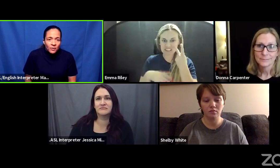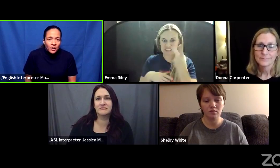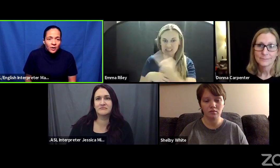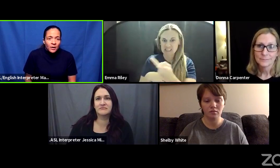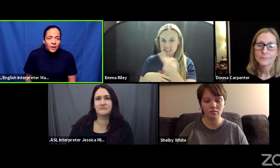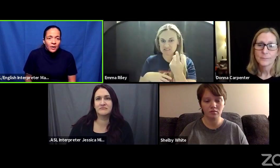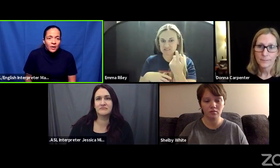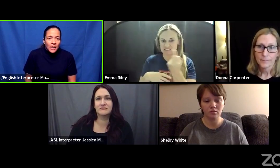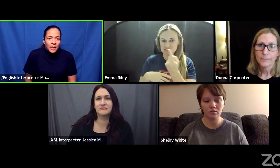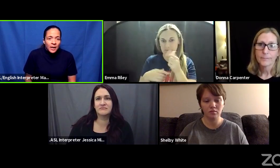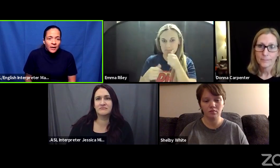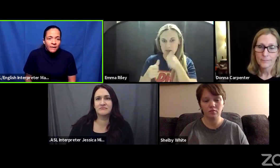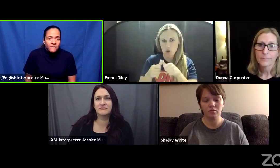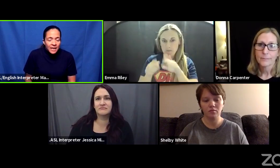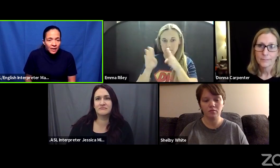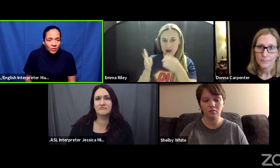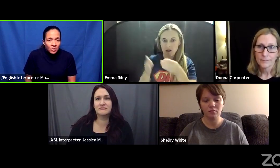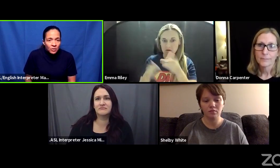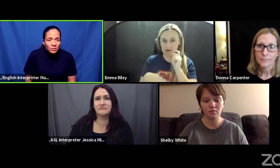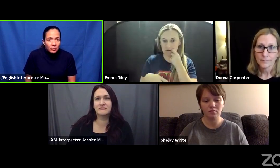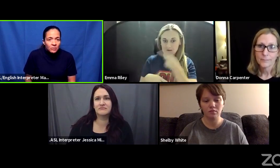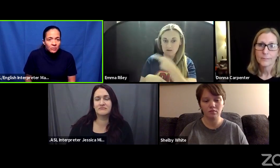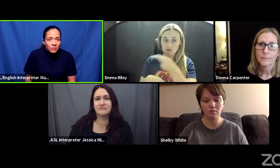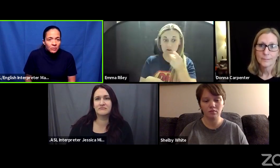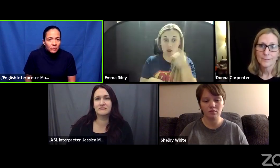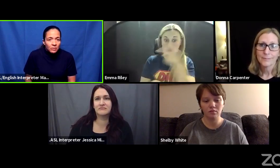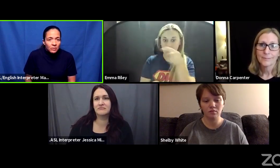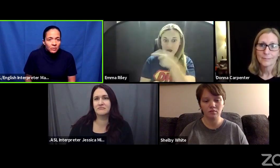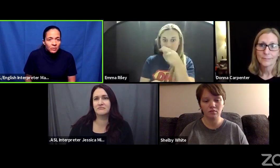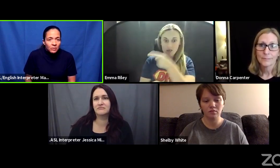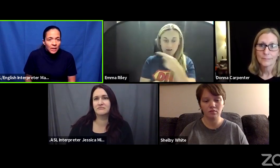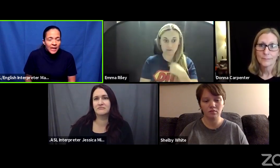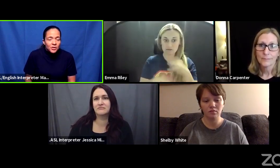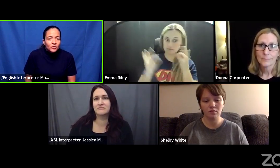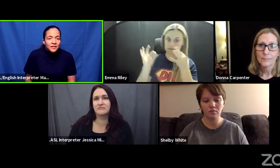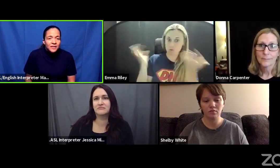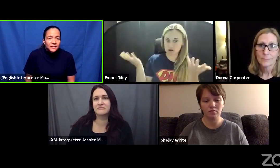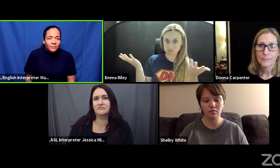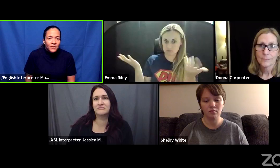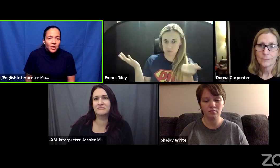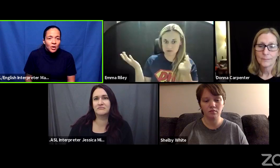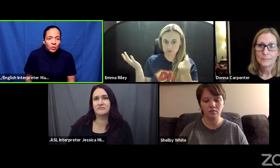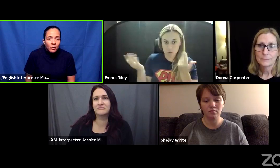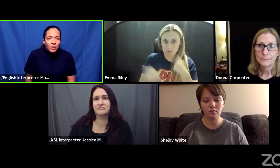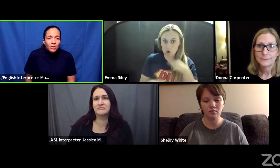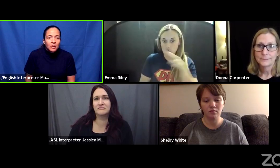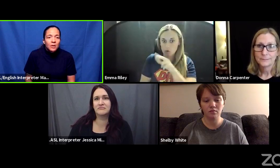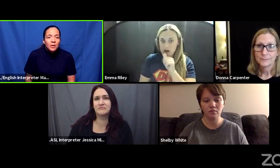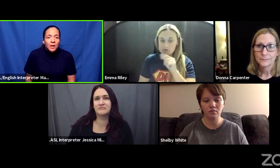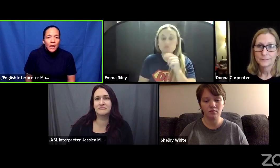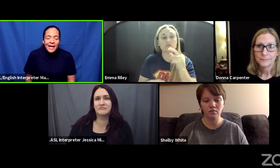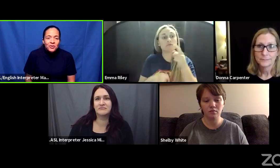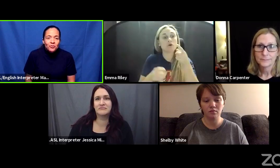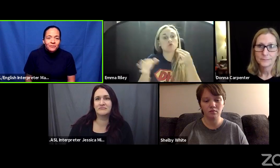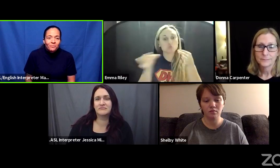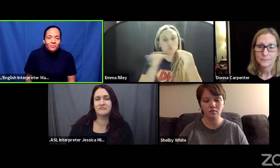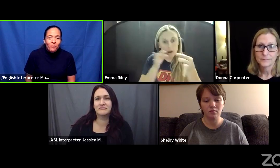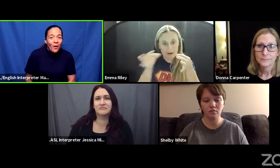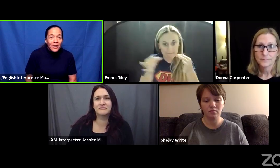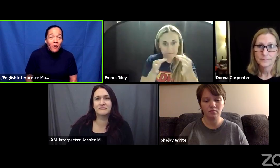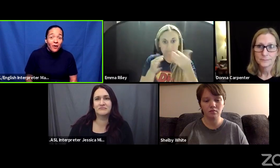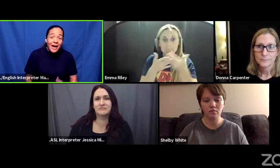Now, if we're in a vehicle and you see something cool and